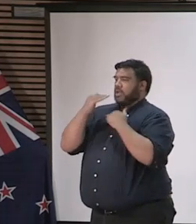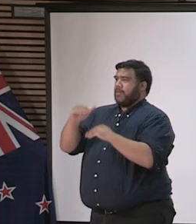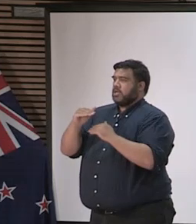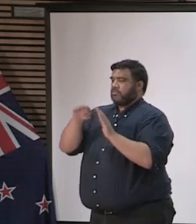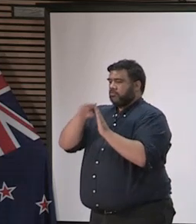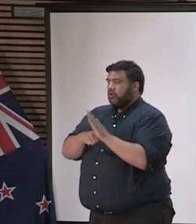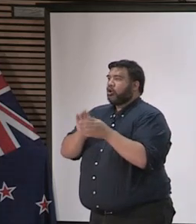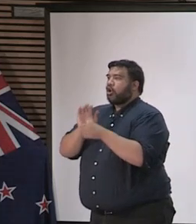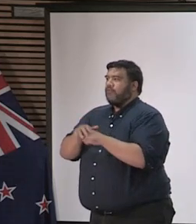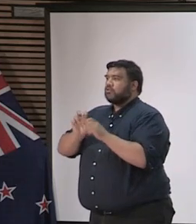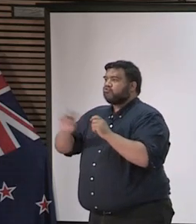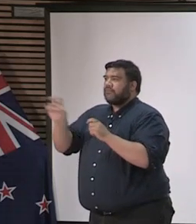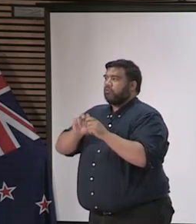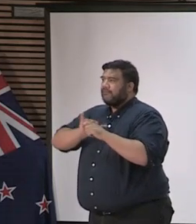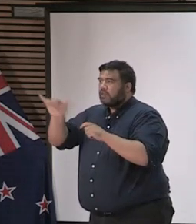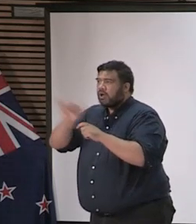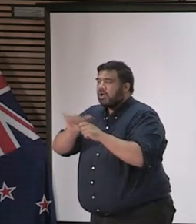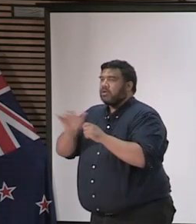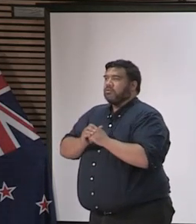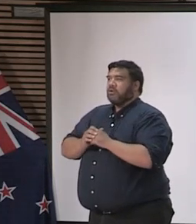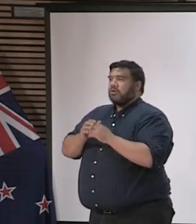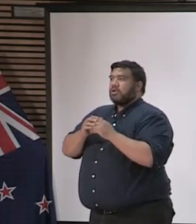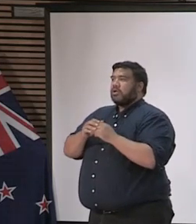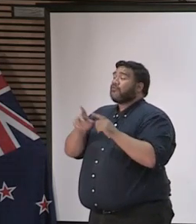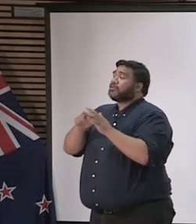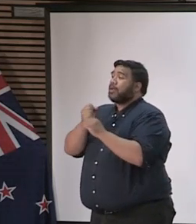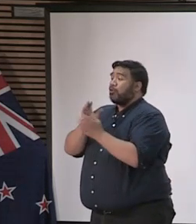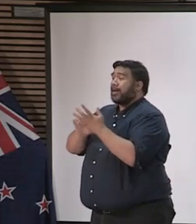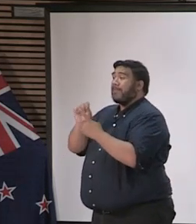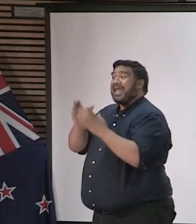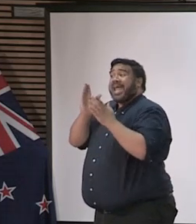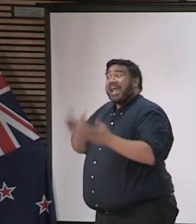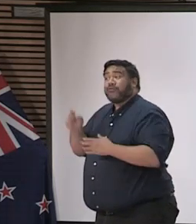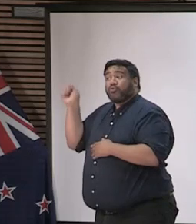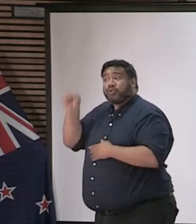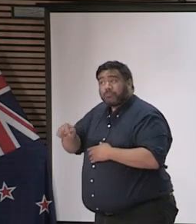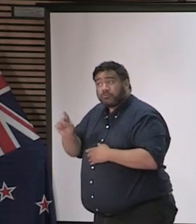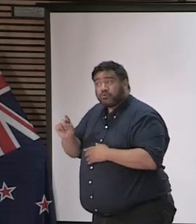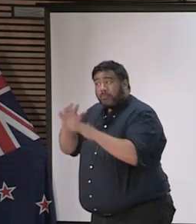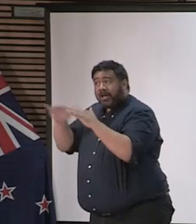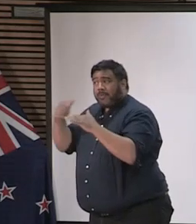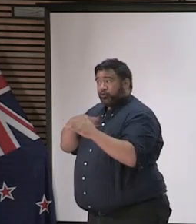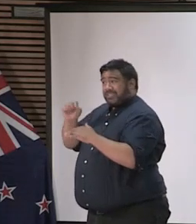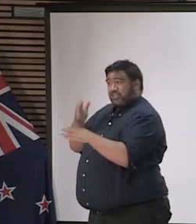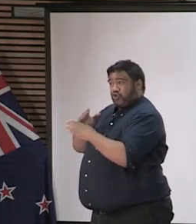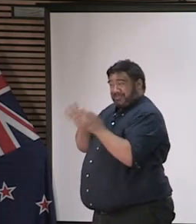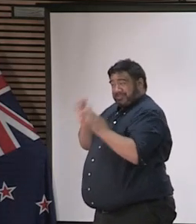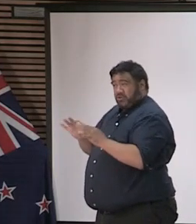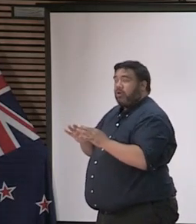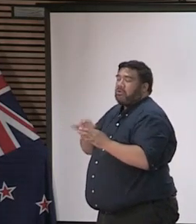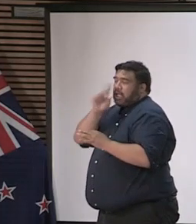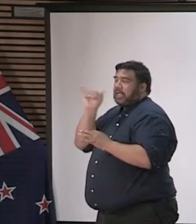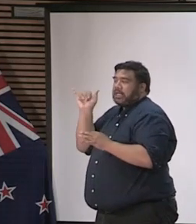Parliament fall into the category where if they have to be at Parliament, then they fit within the exemption that exists there.